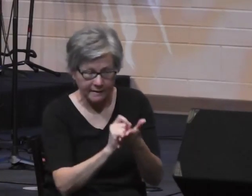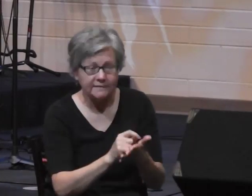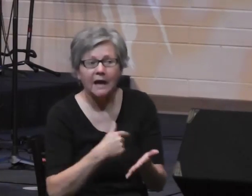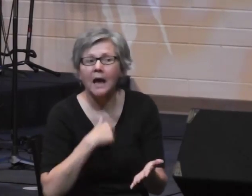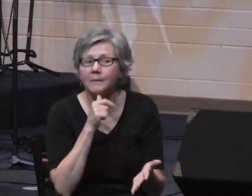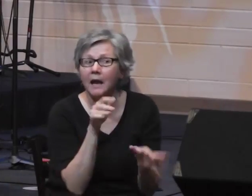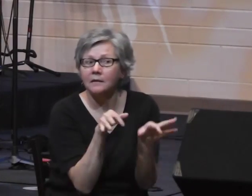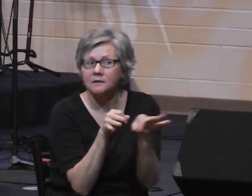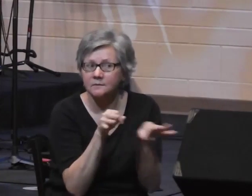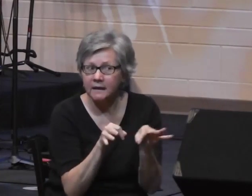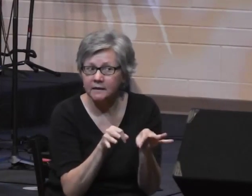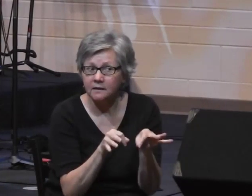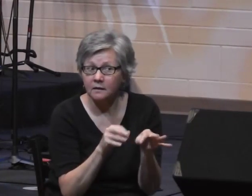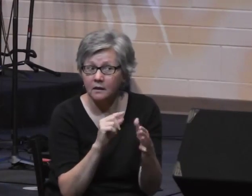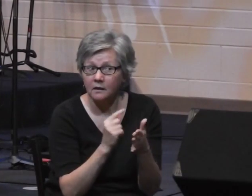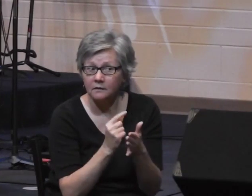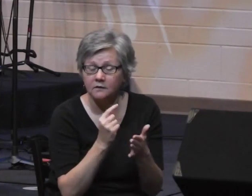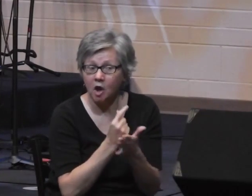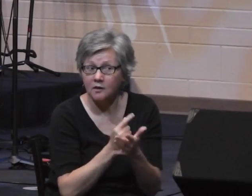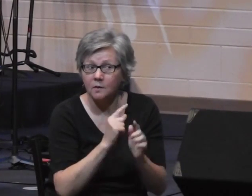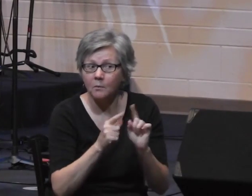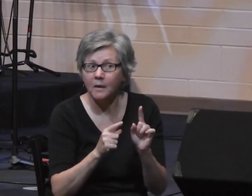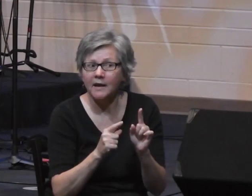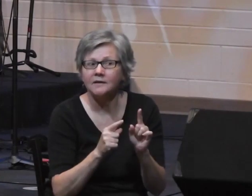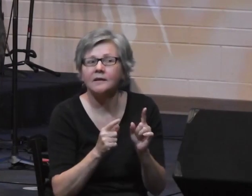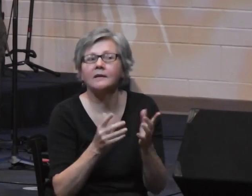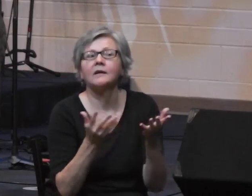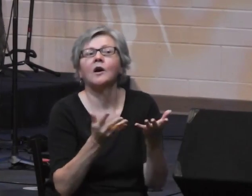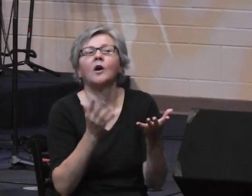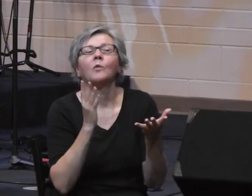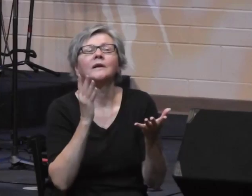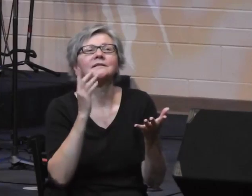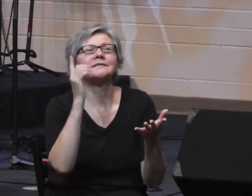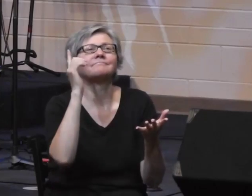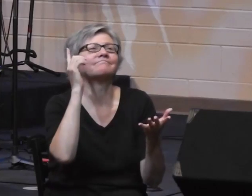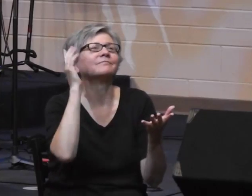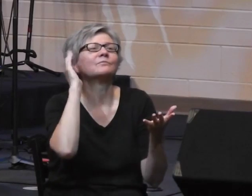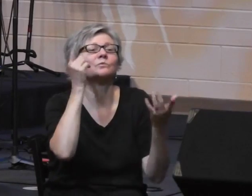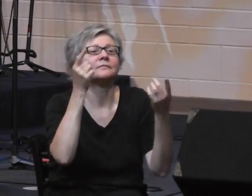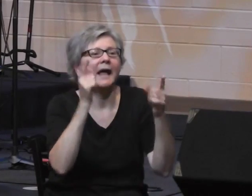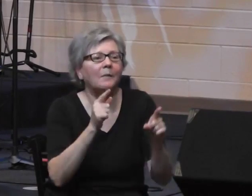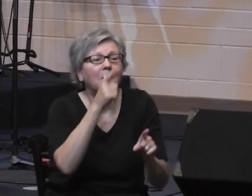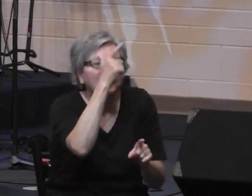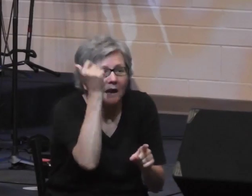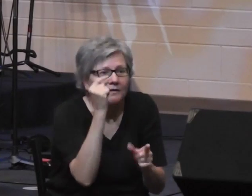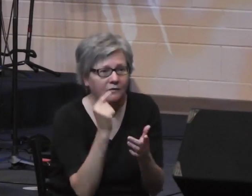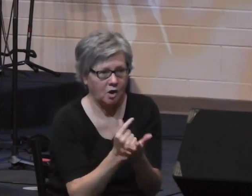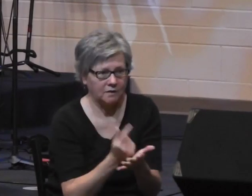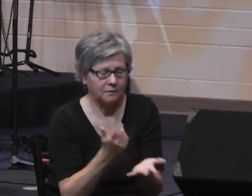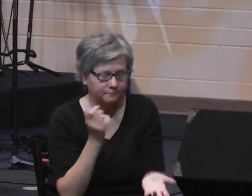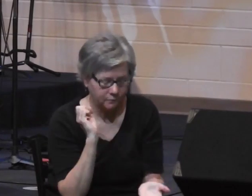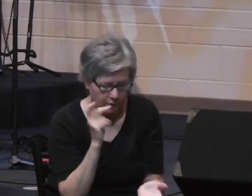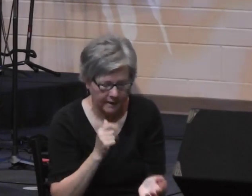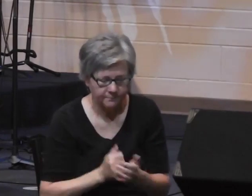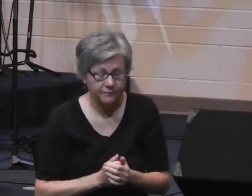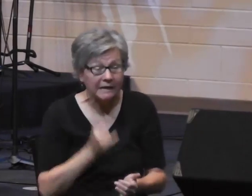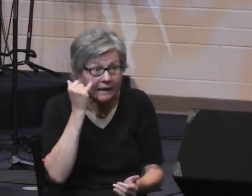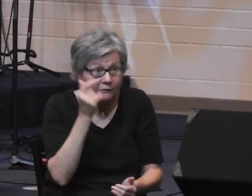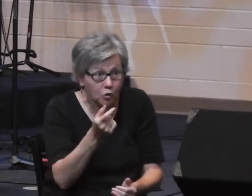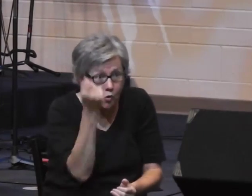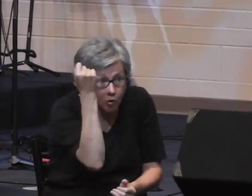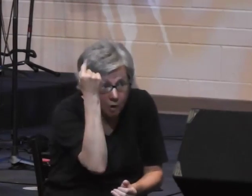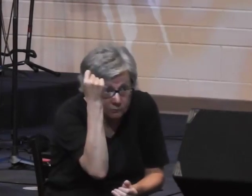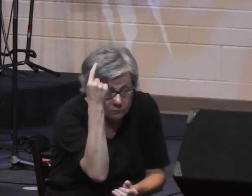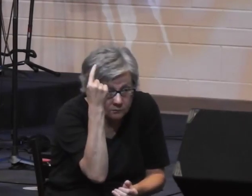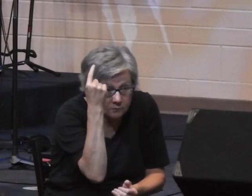logical response to the gospel. What Paul is going to do is he's going to say, if you comprehend the good news of